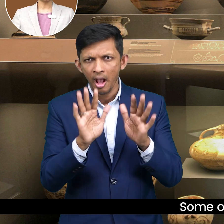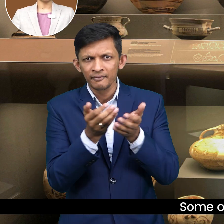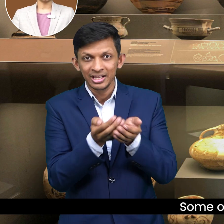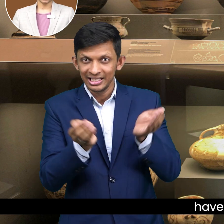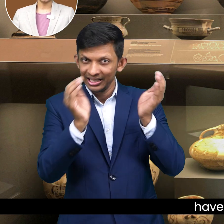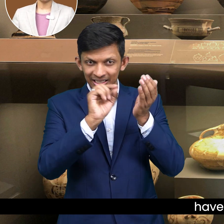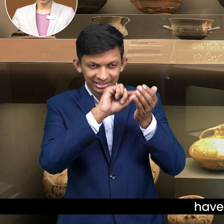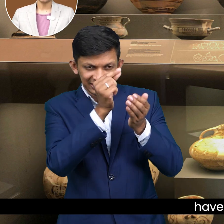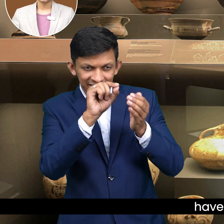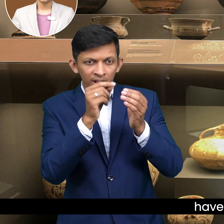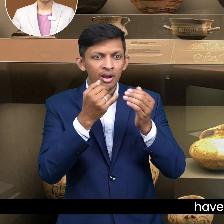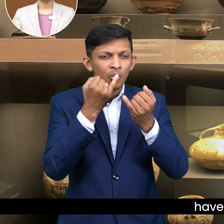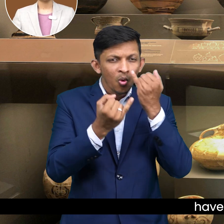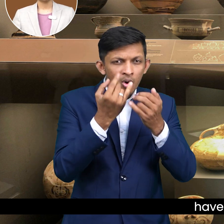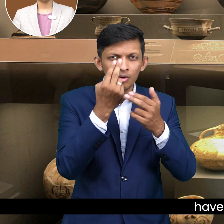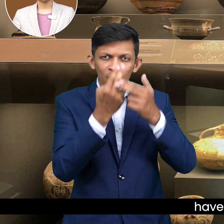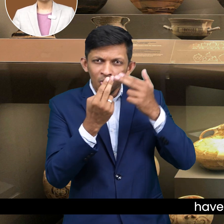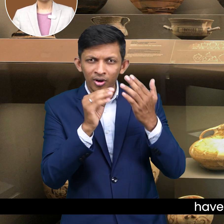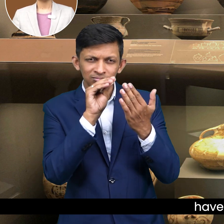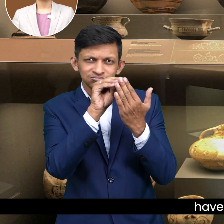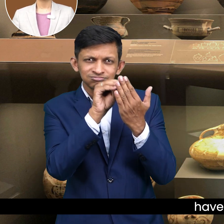some of these poets have survived.